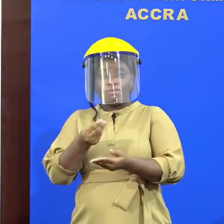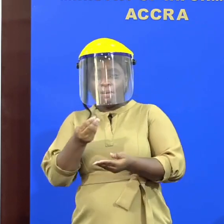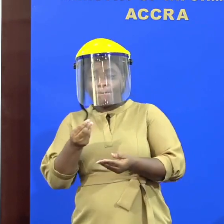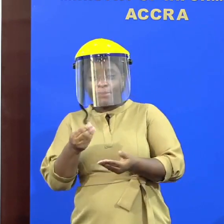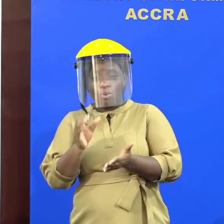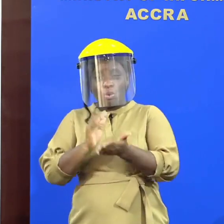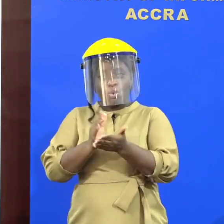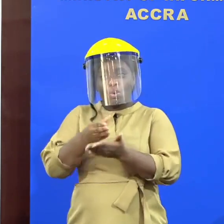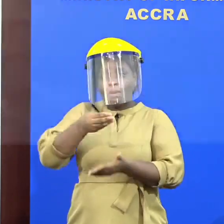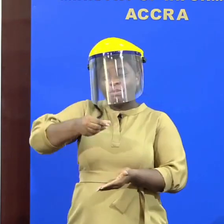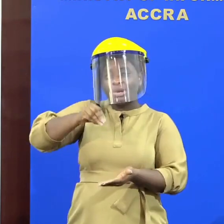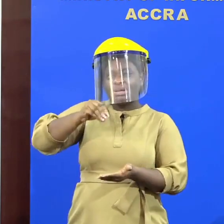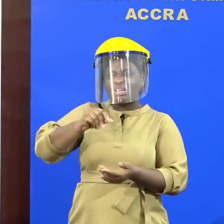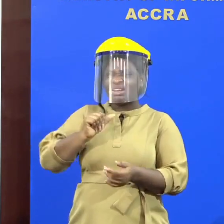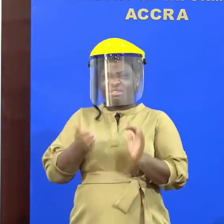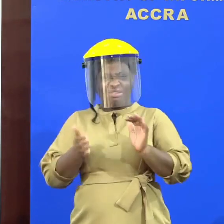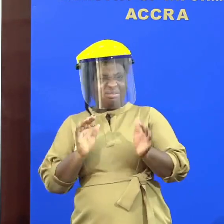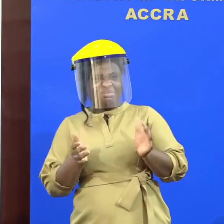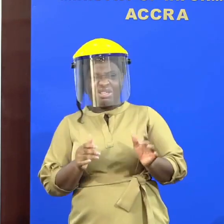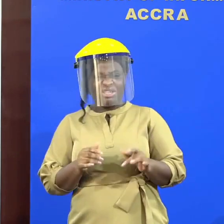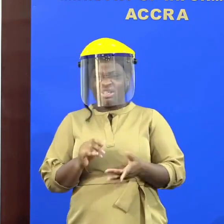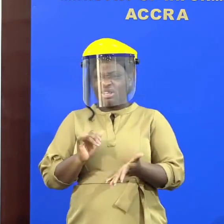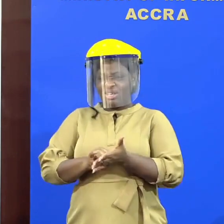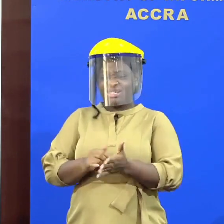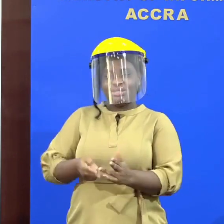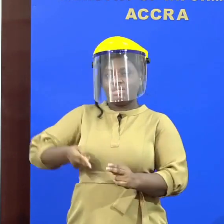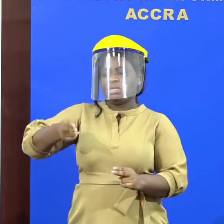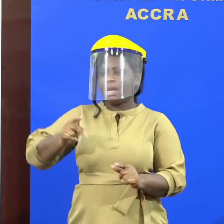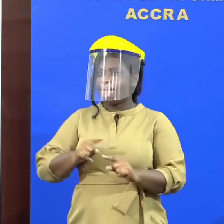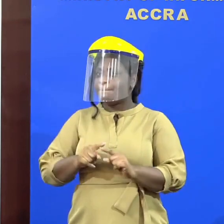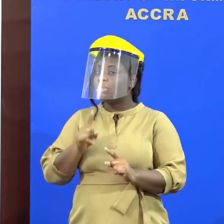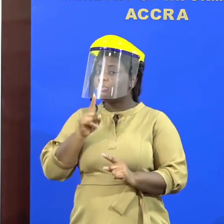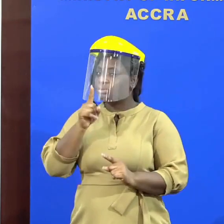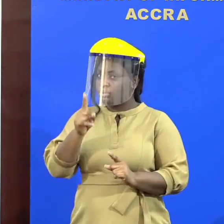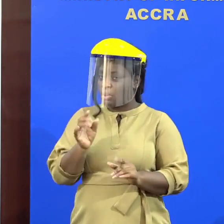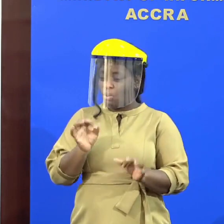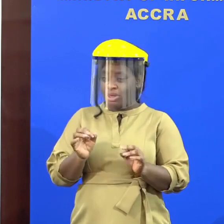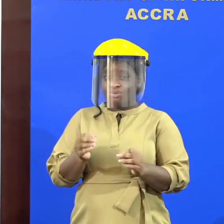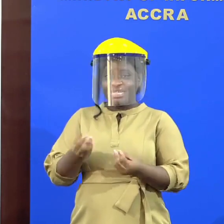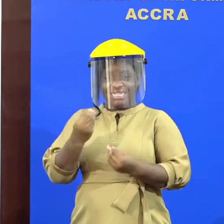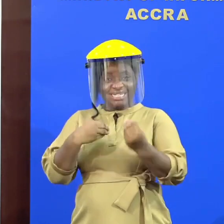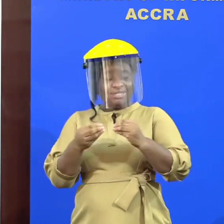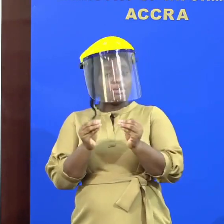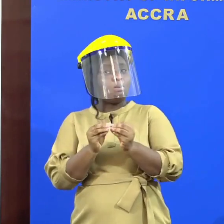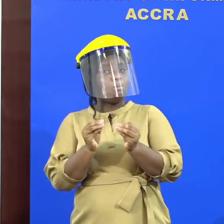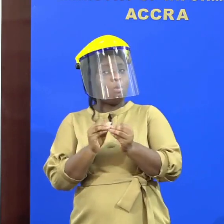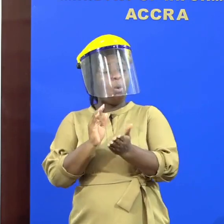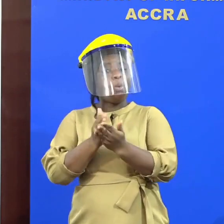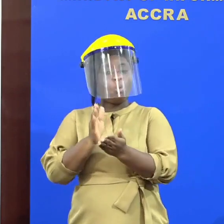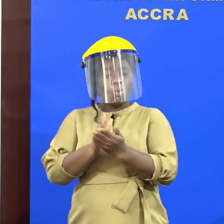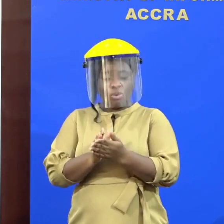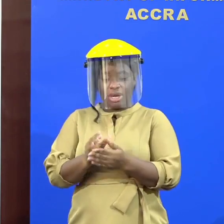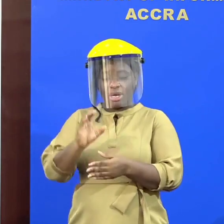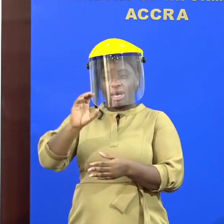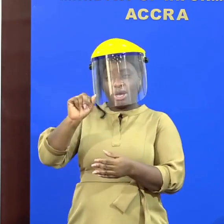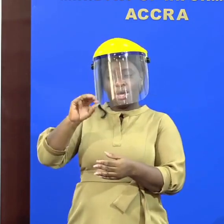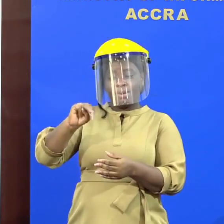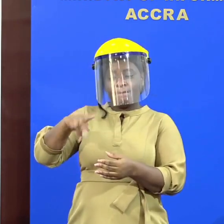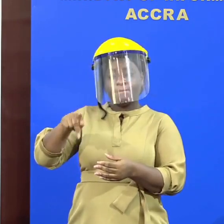other products, I do not think that the price is that high. But of course, when we are able to increase consumption and the companies are able to process